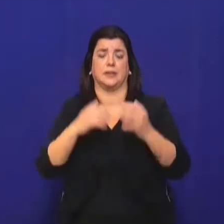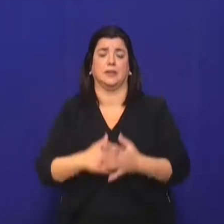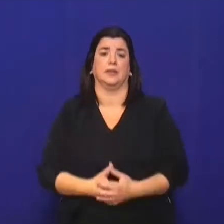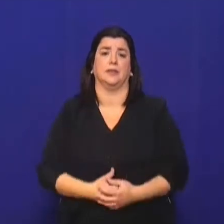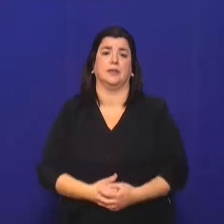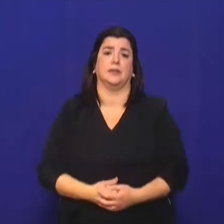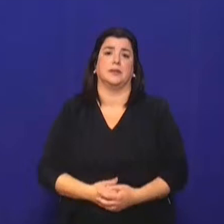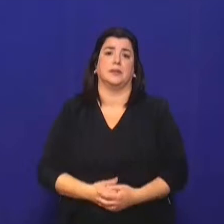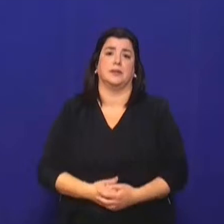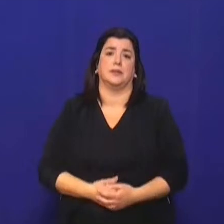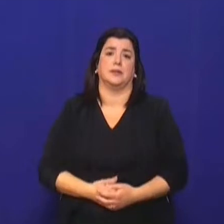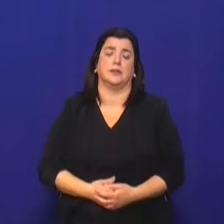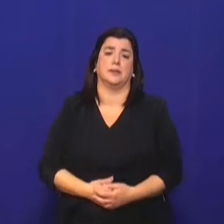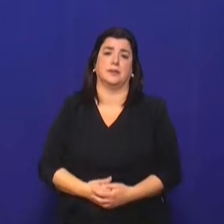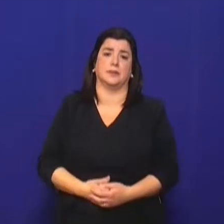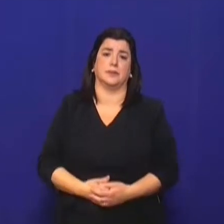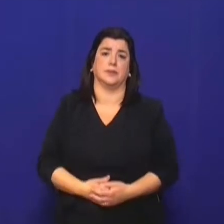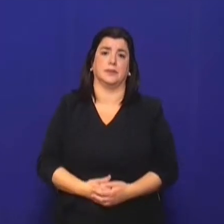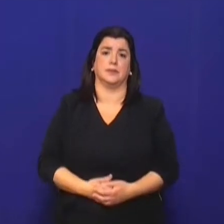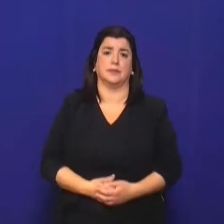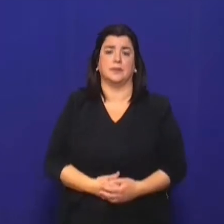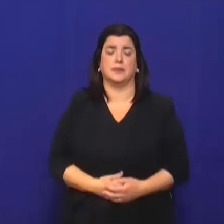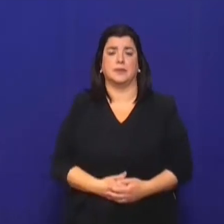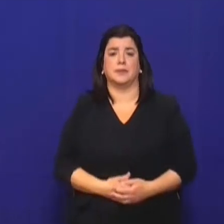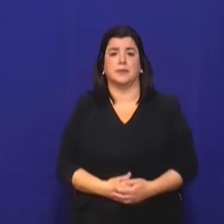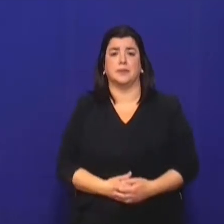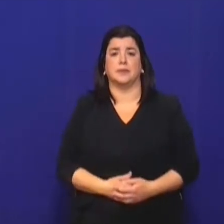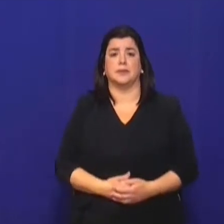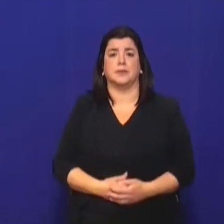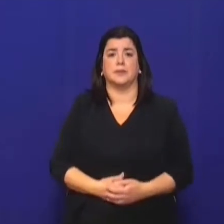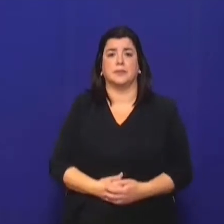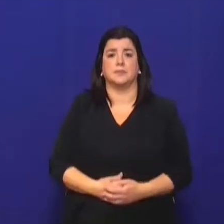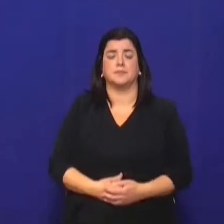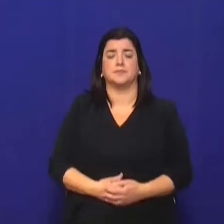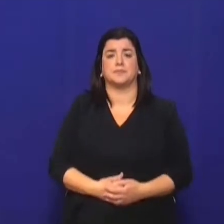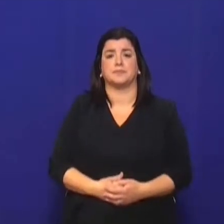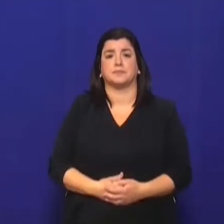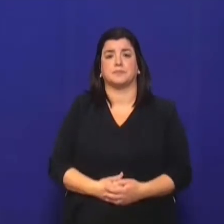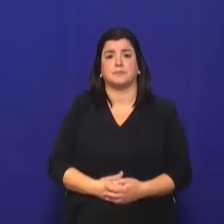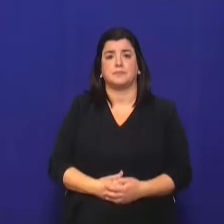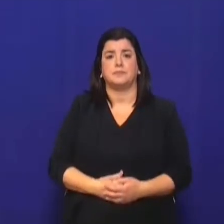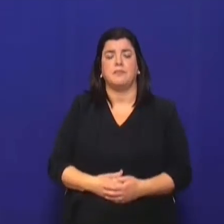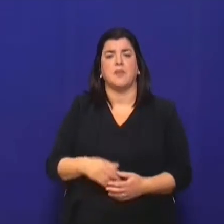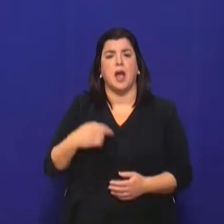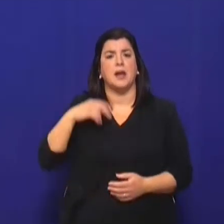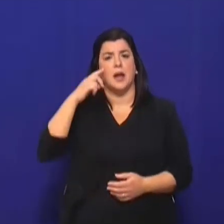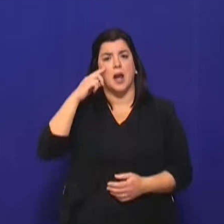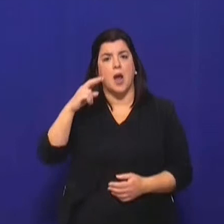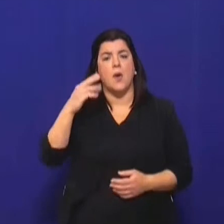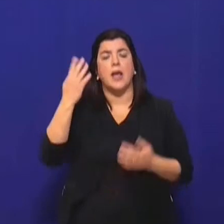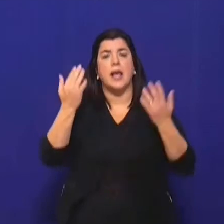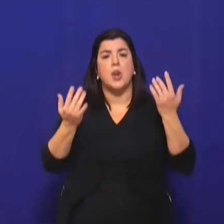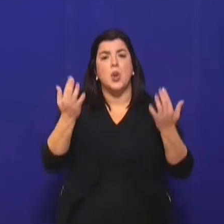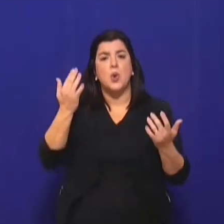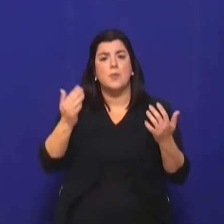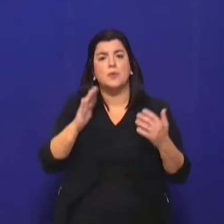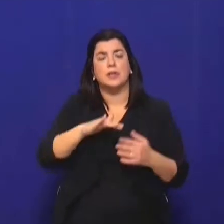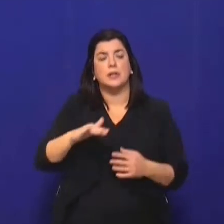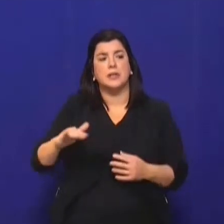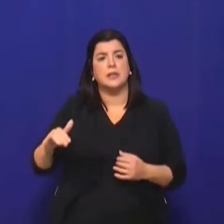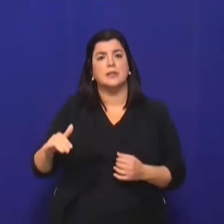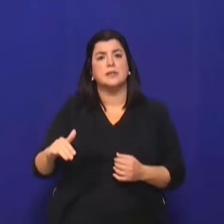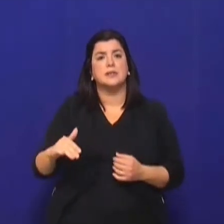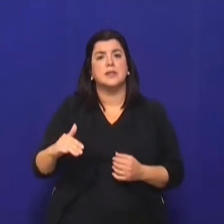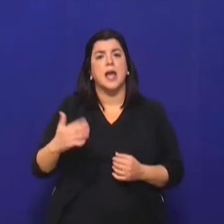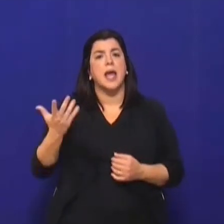li aħna propju qegħdin intukom. Kien ħarsu tal-ammonti ta' vaccines li qegħdin